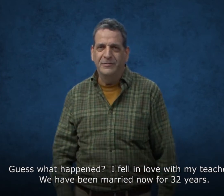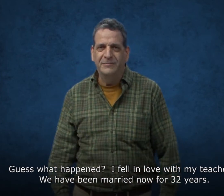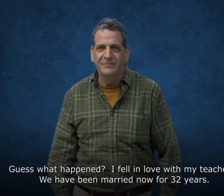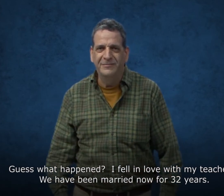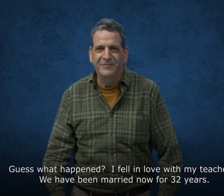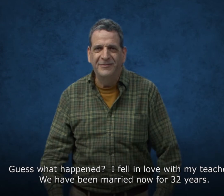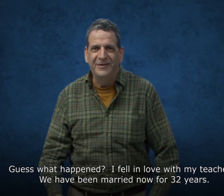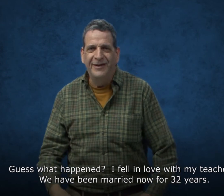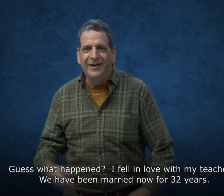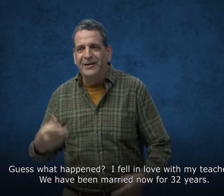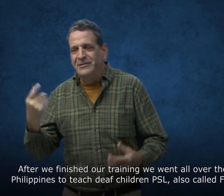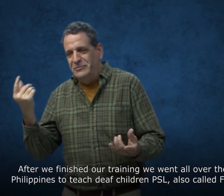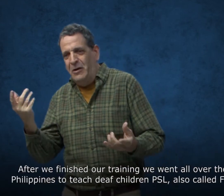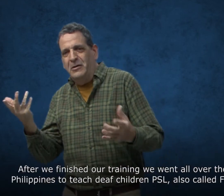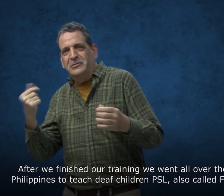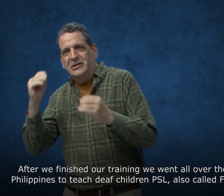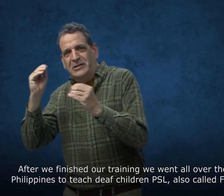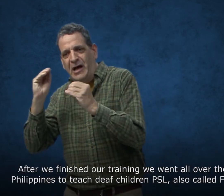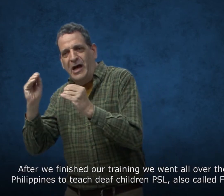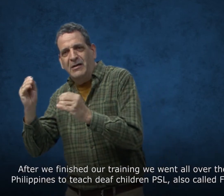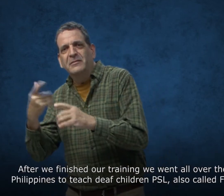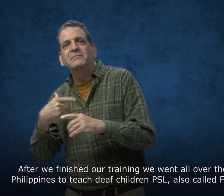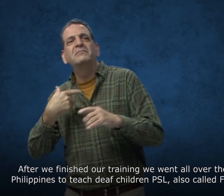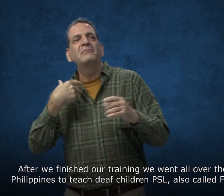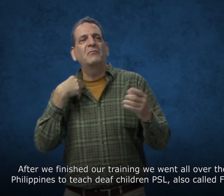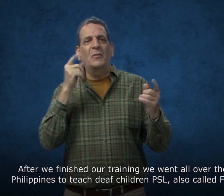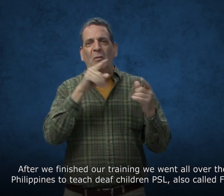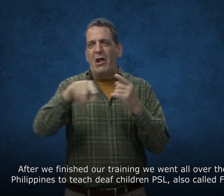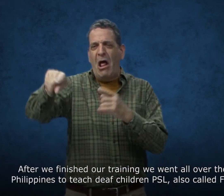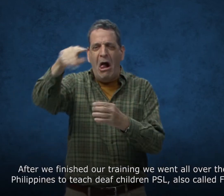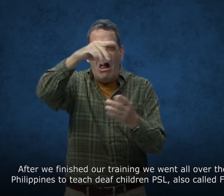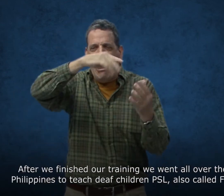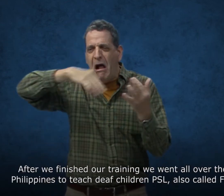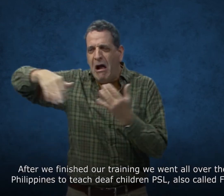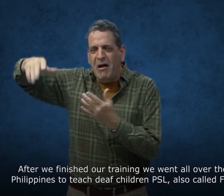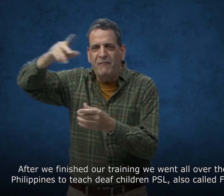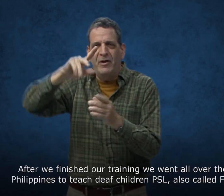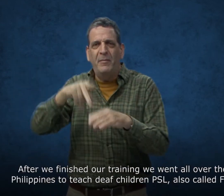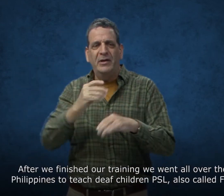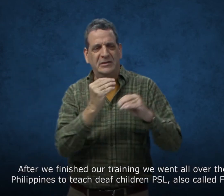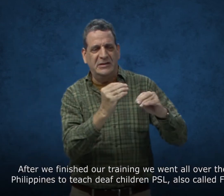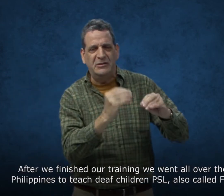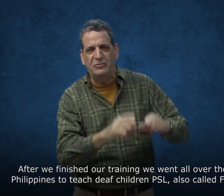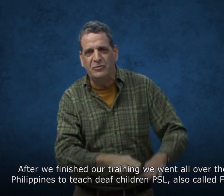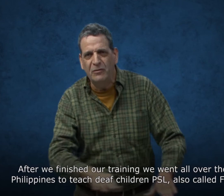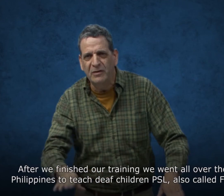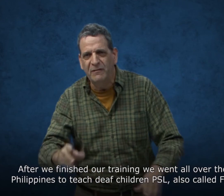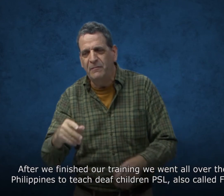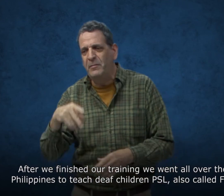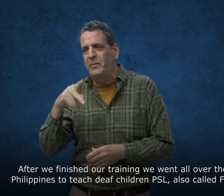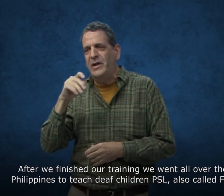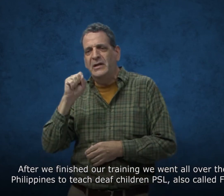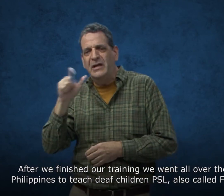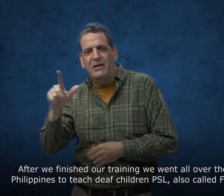32 years. After we finished our training, we went all over the Philippines to teach deaf children